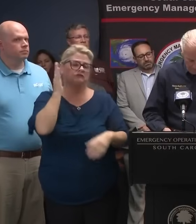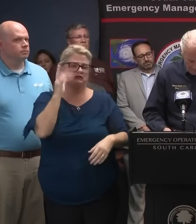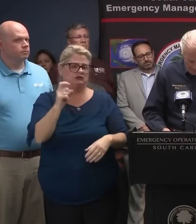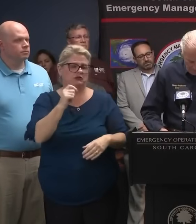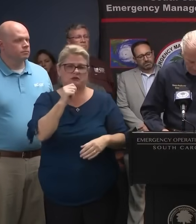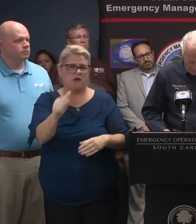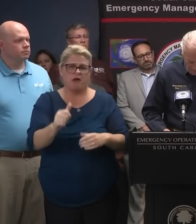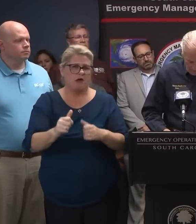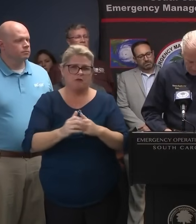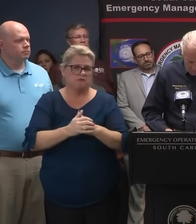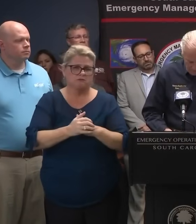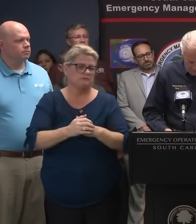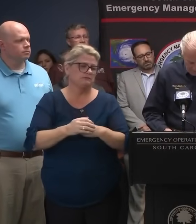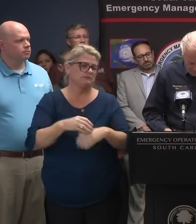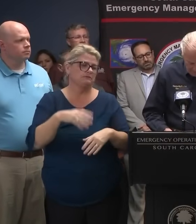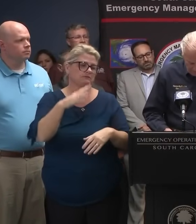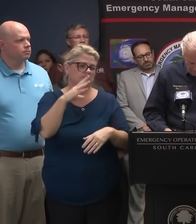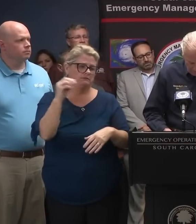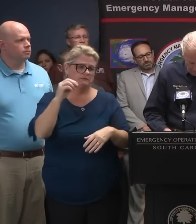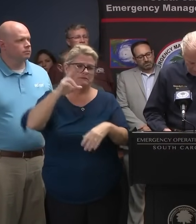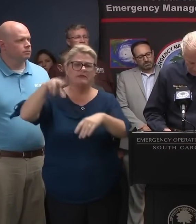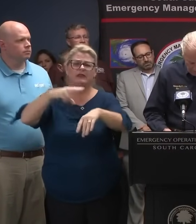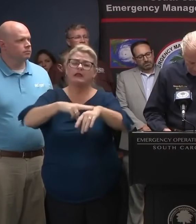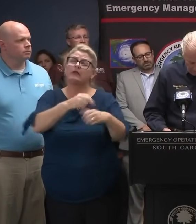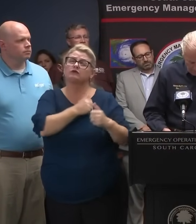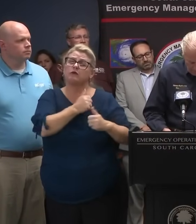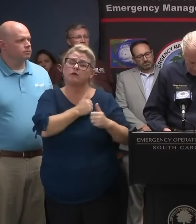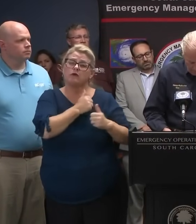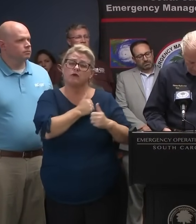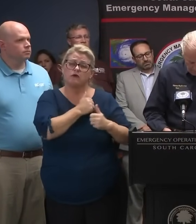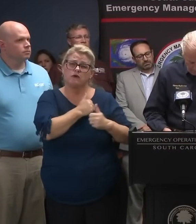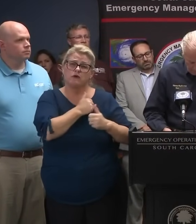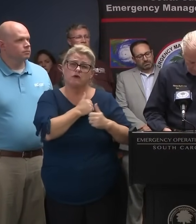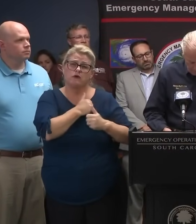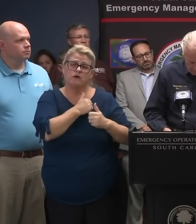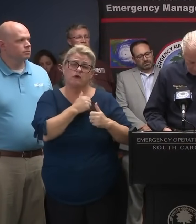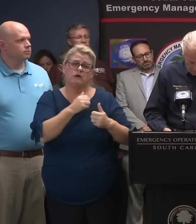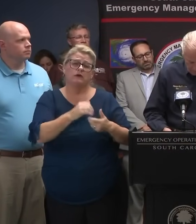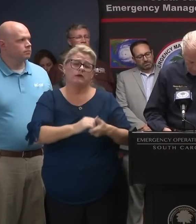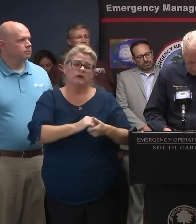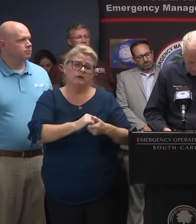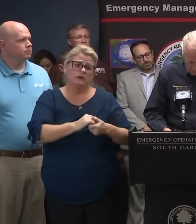floodplain. Also, I mentioned the National Guard.